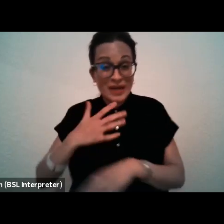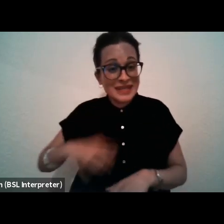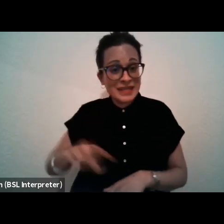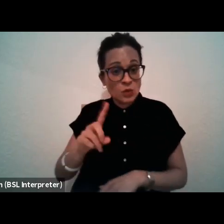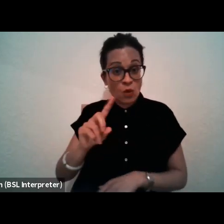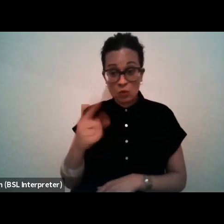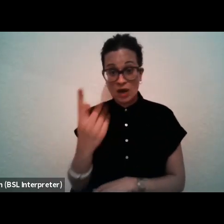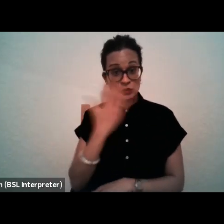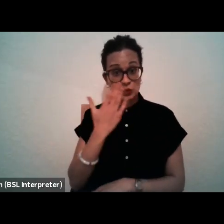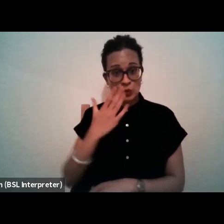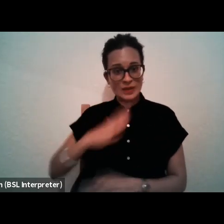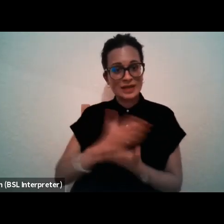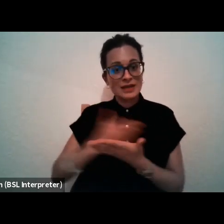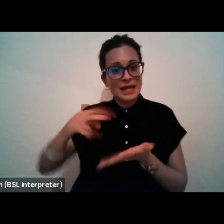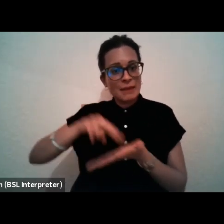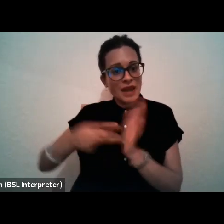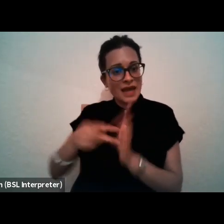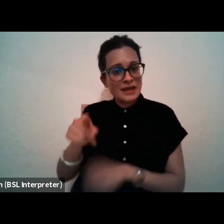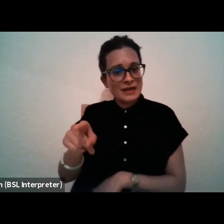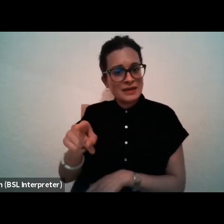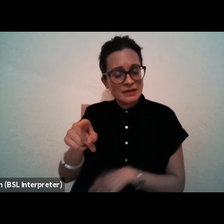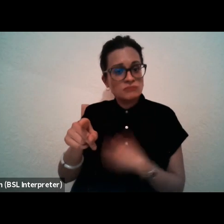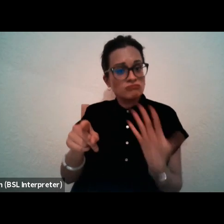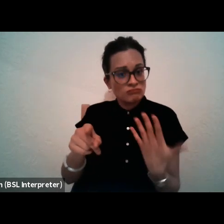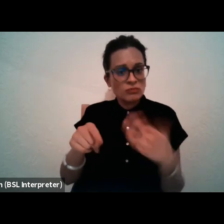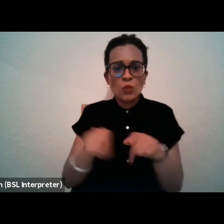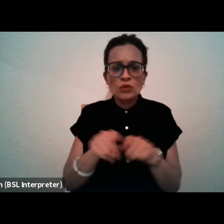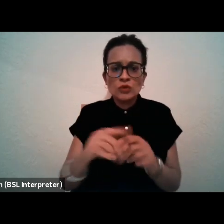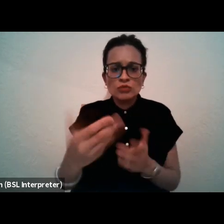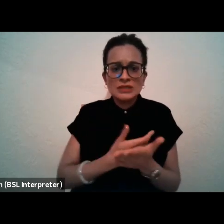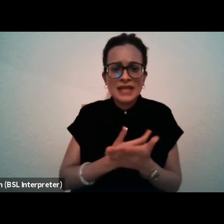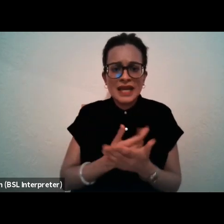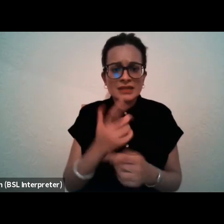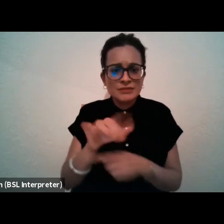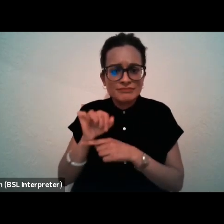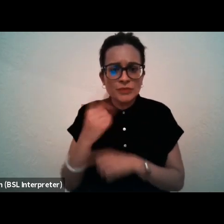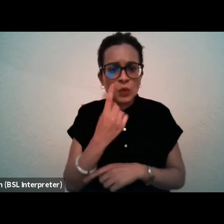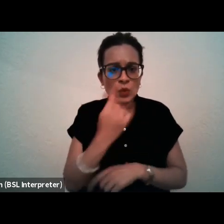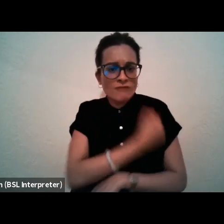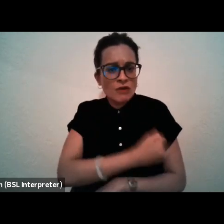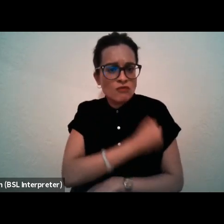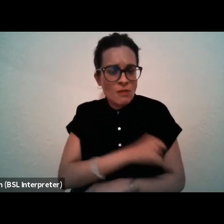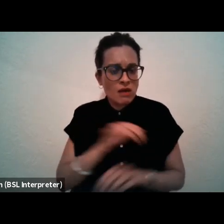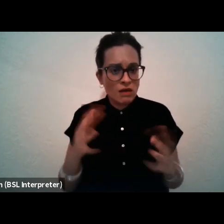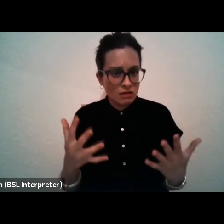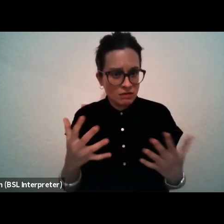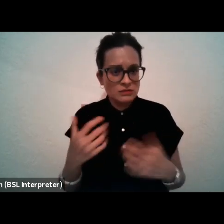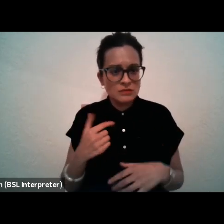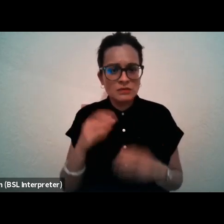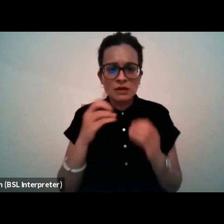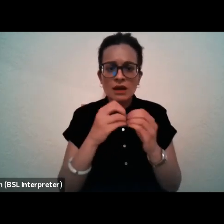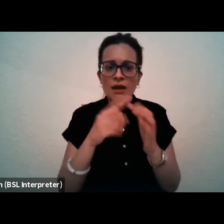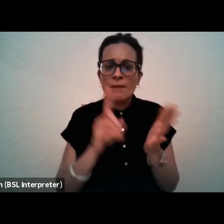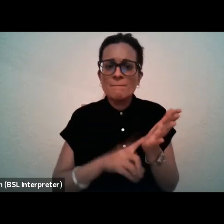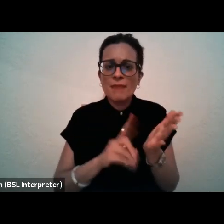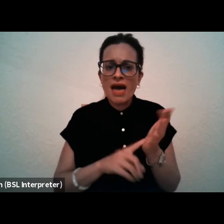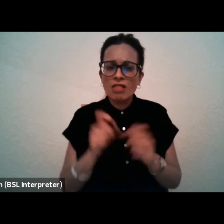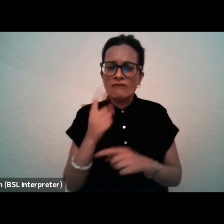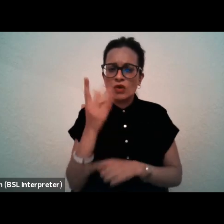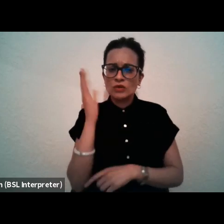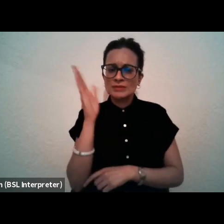clear plan about it, and also protection for the vulnerable. And I think what Belle made a really